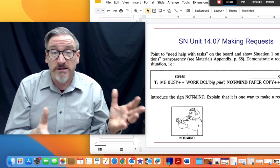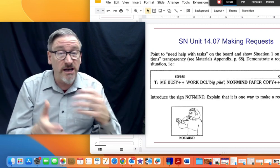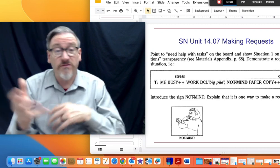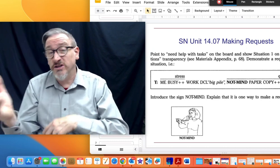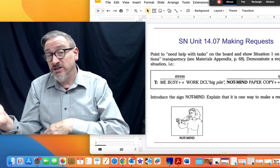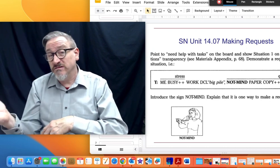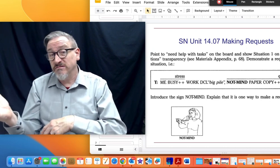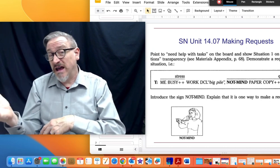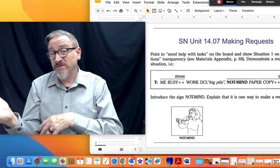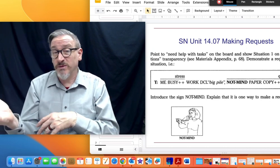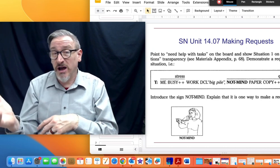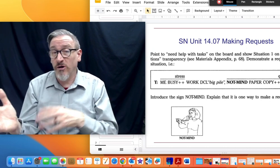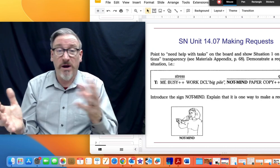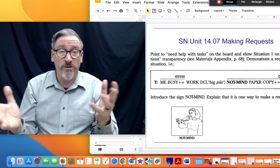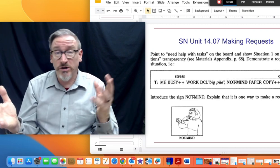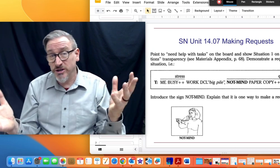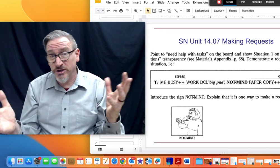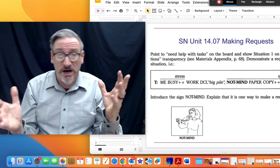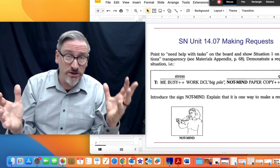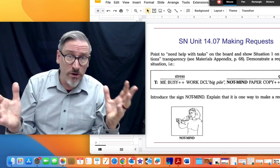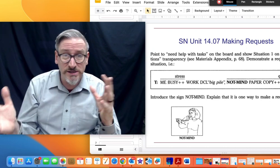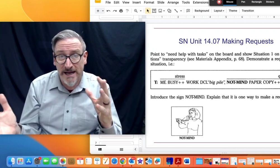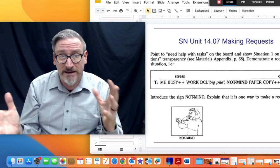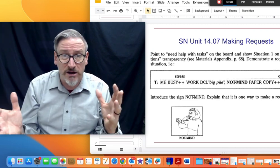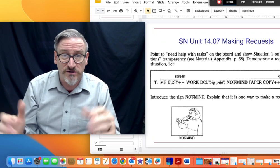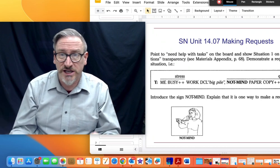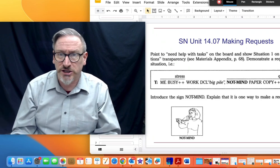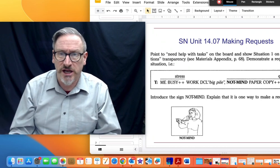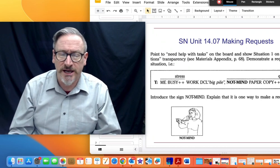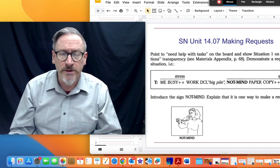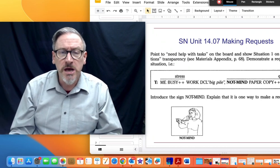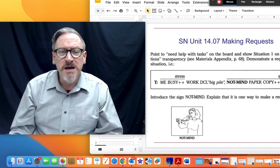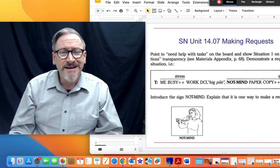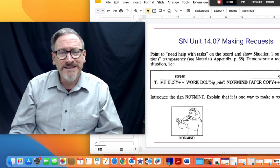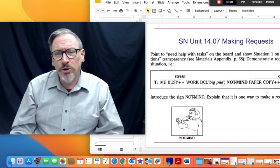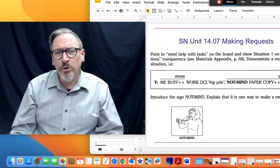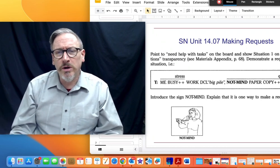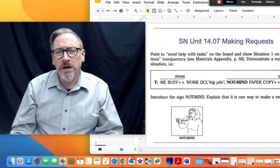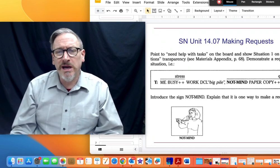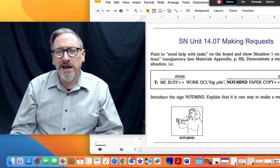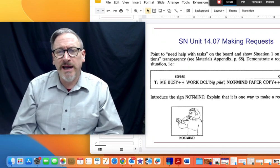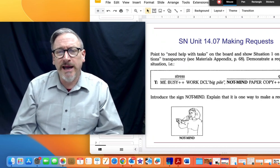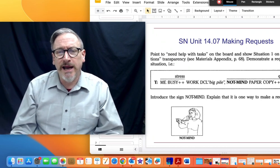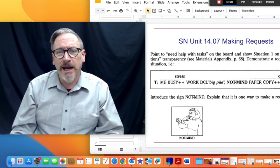that by yourself? Did you have someone help? What did you do? What was that conversation like? So